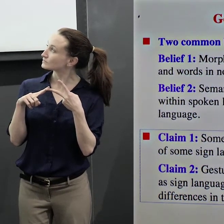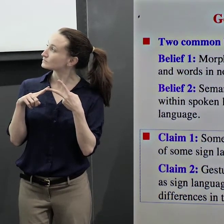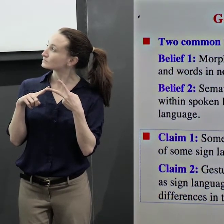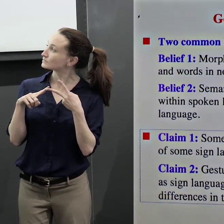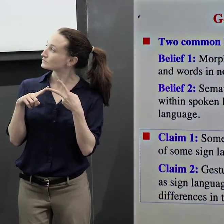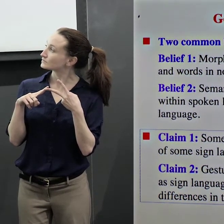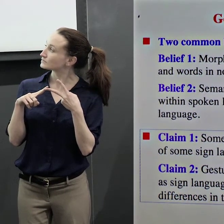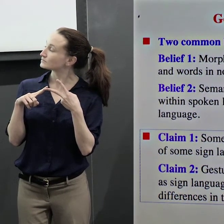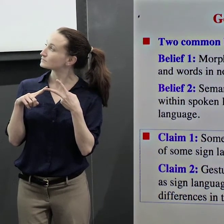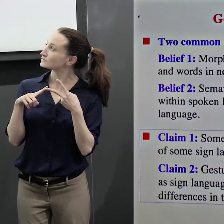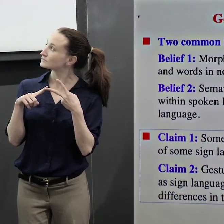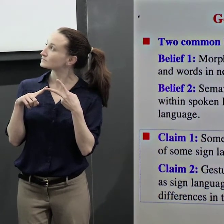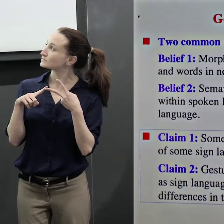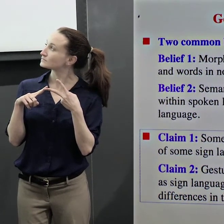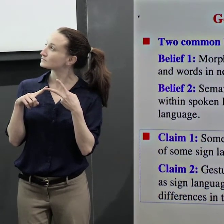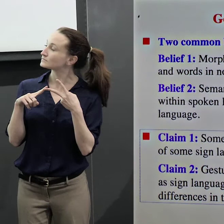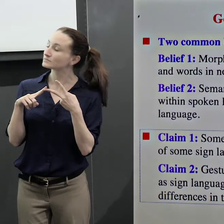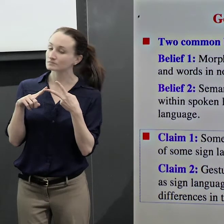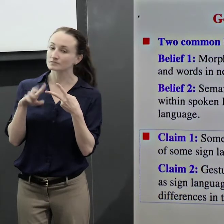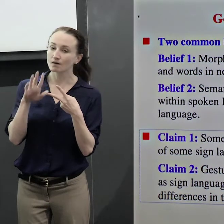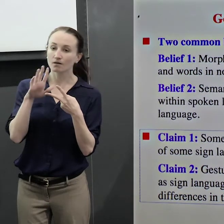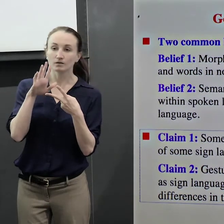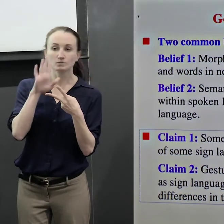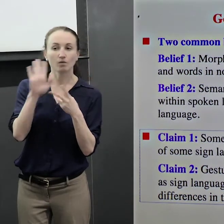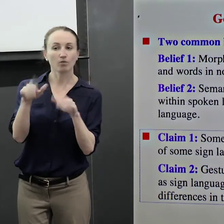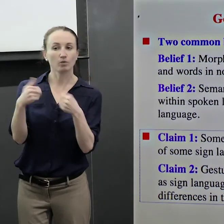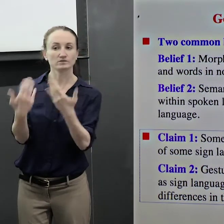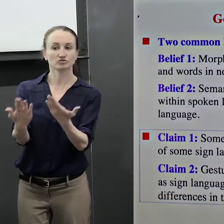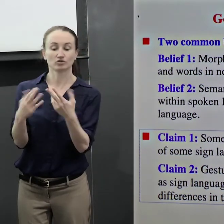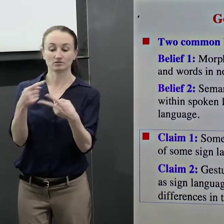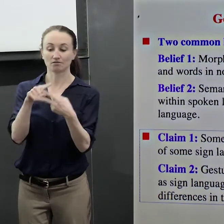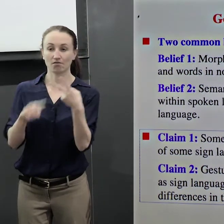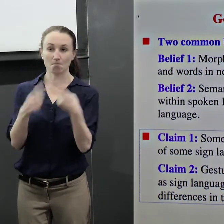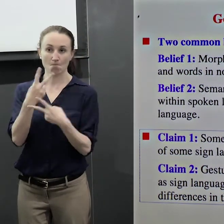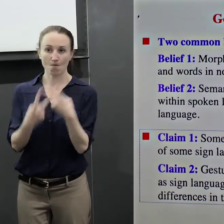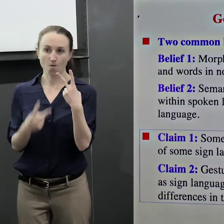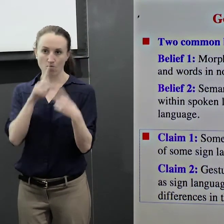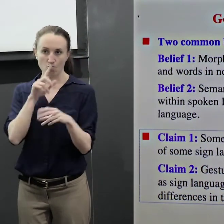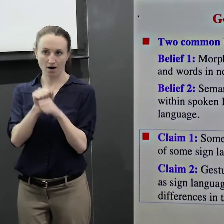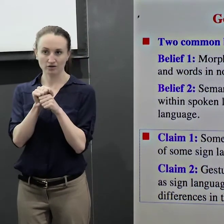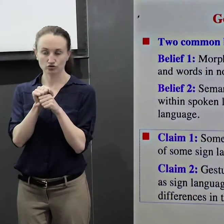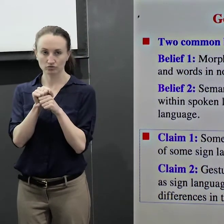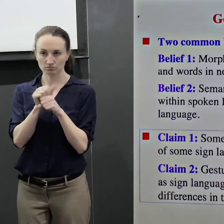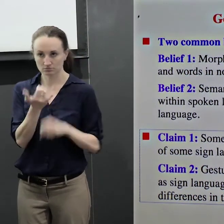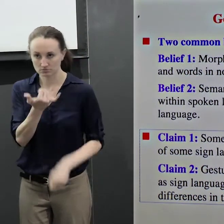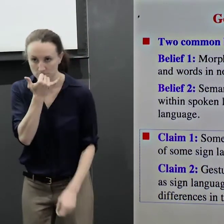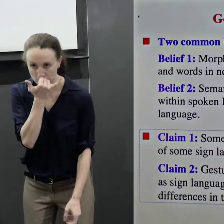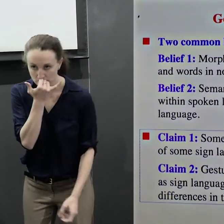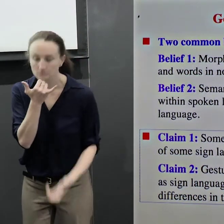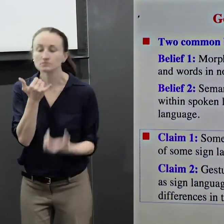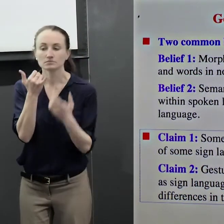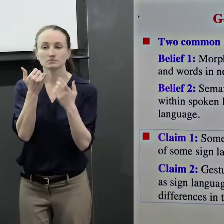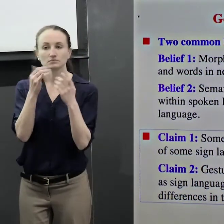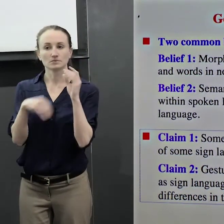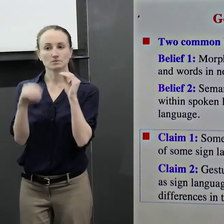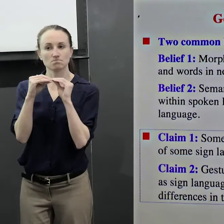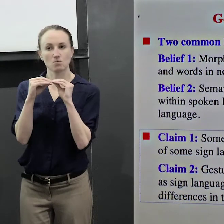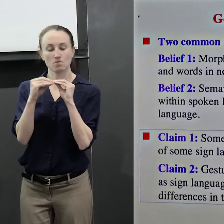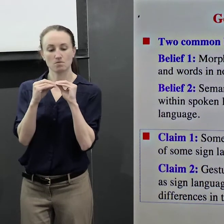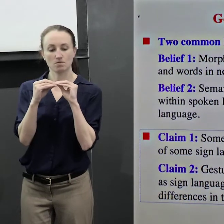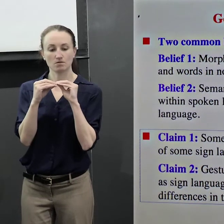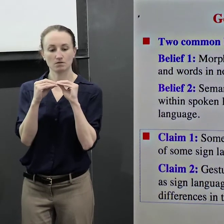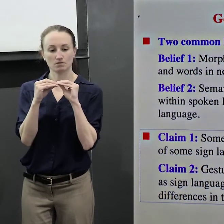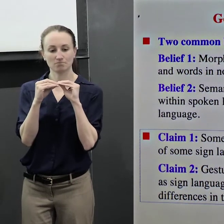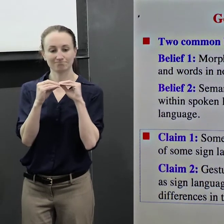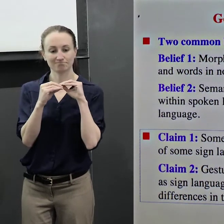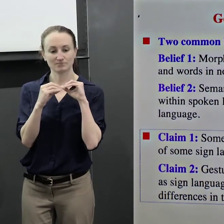language. So I will suggest that both beliefs are actually incorrect, that there is more structure